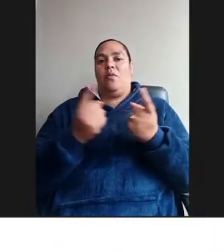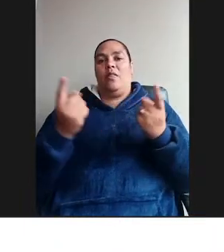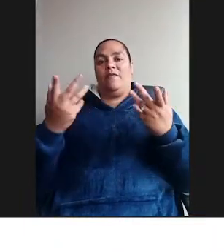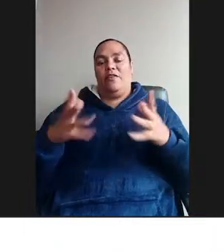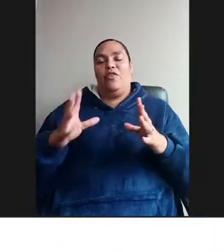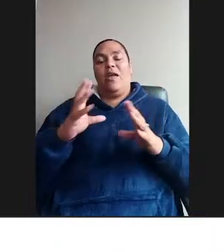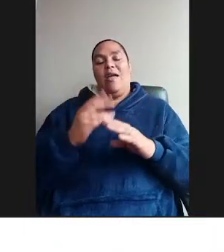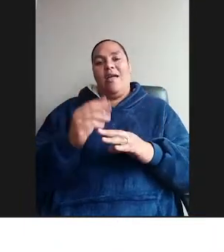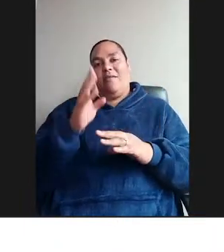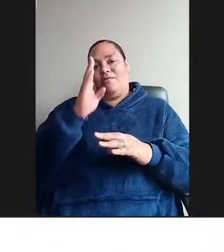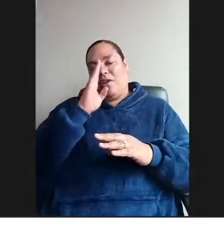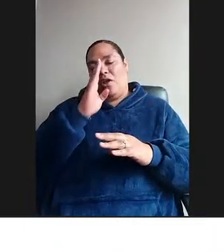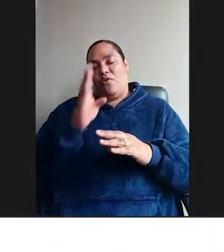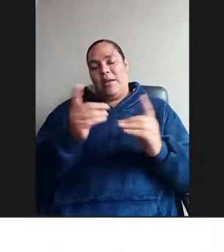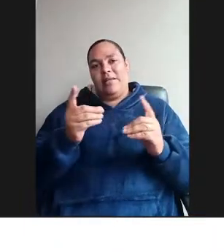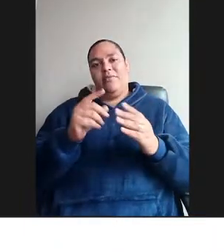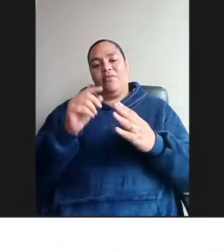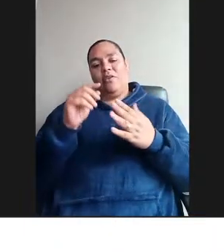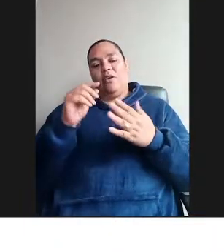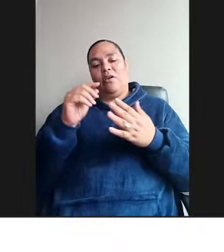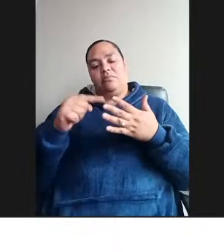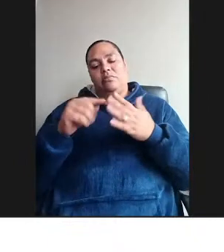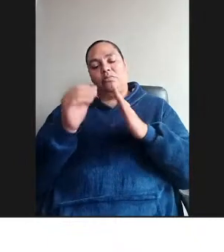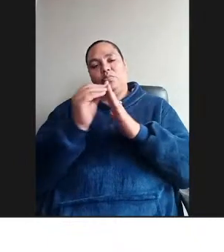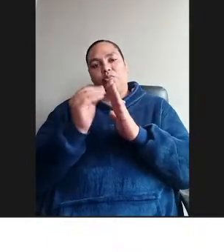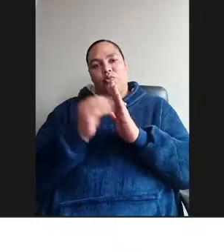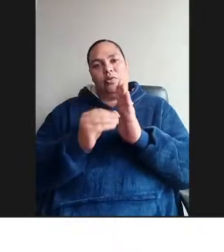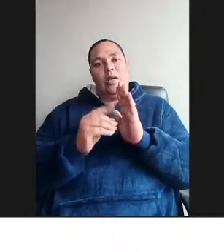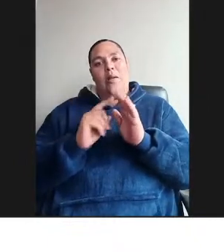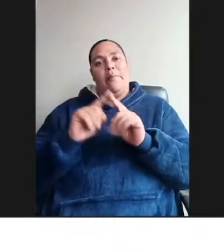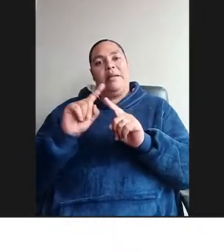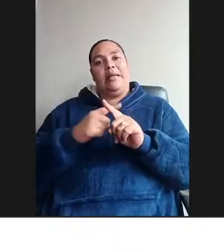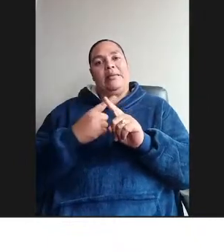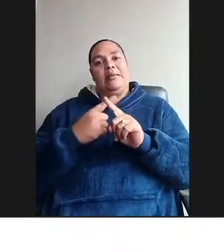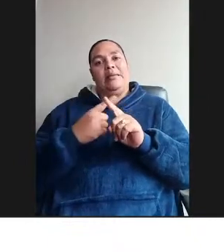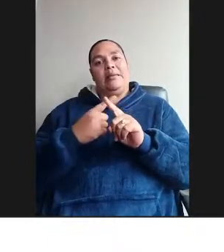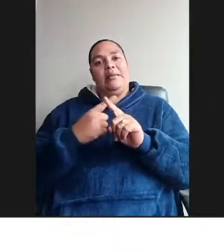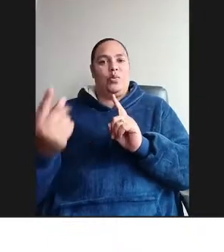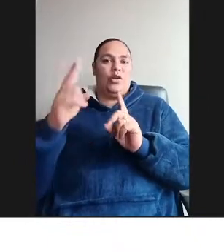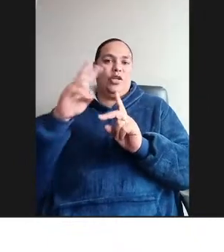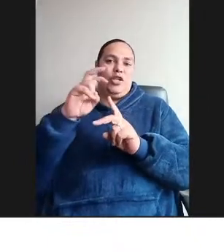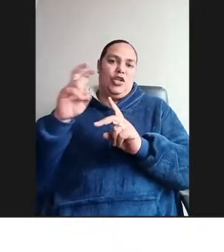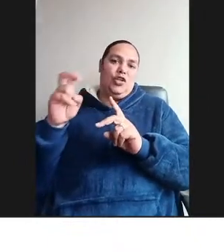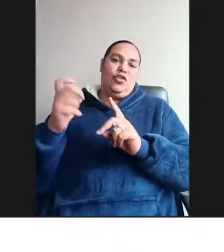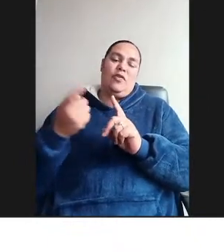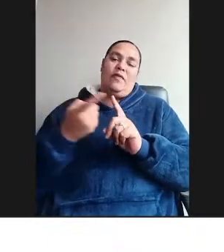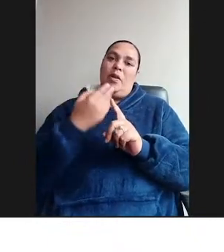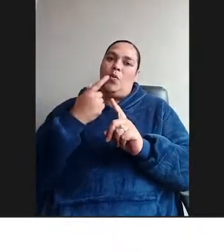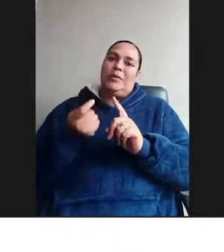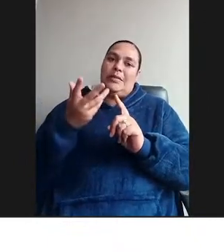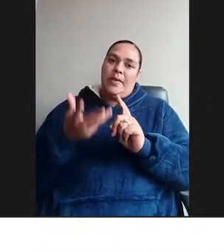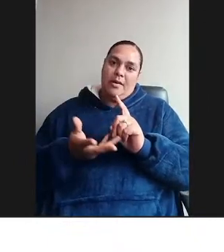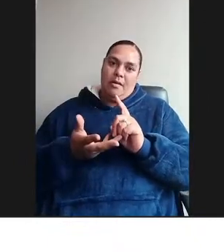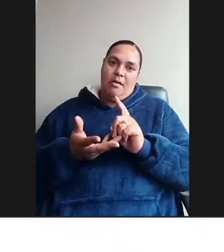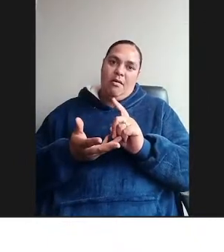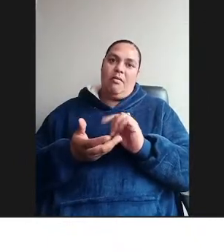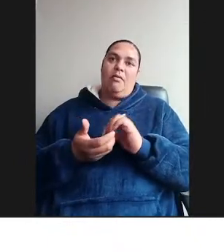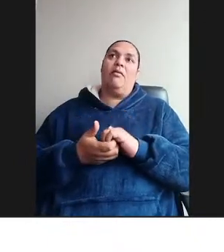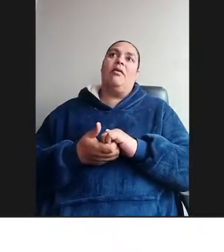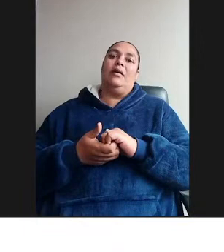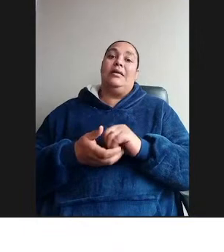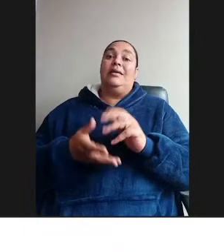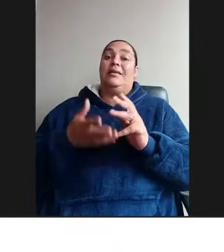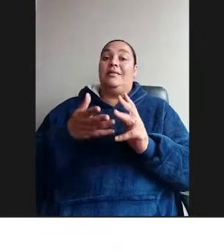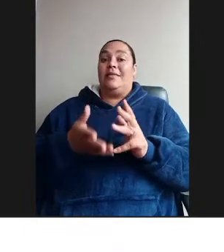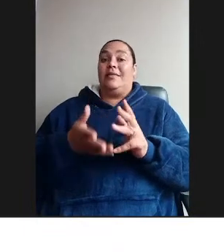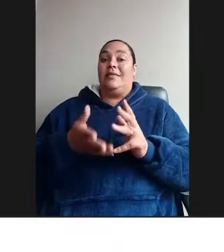on petitions and the executive undertakings issued by the Speaker. This directive was